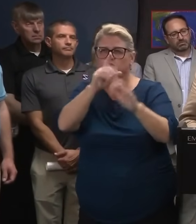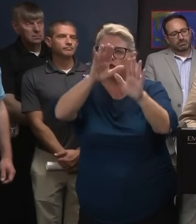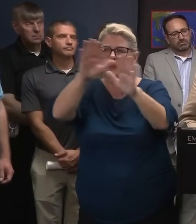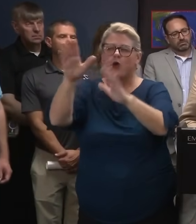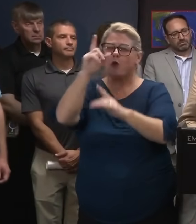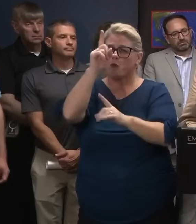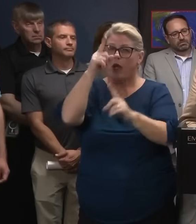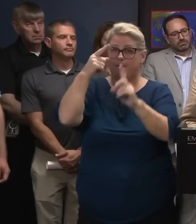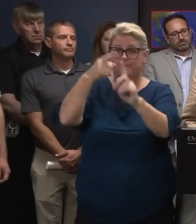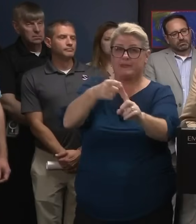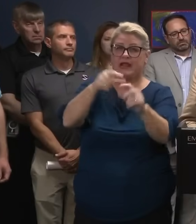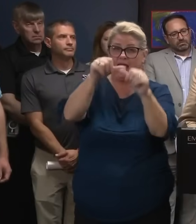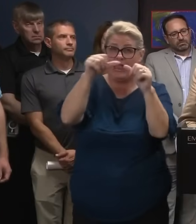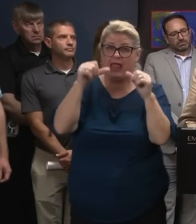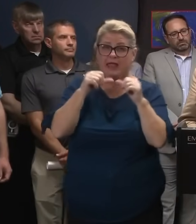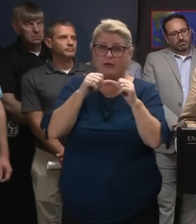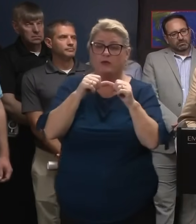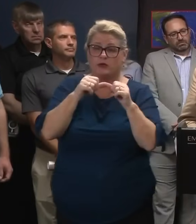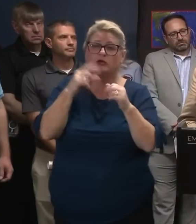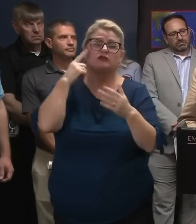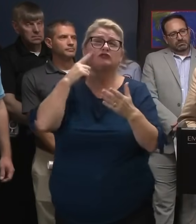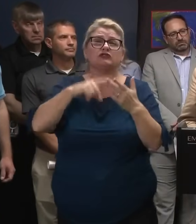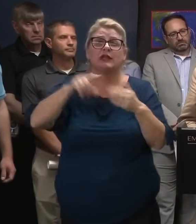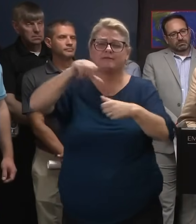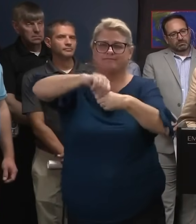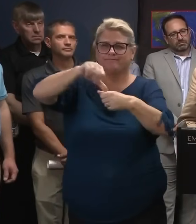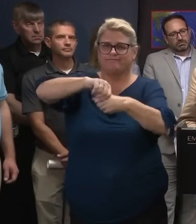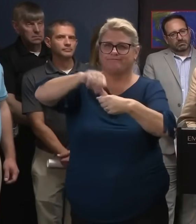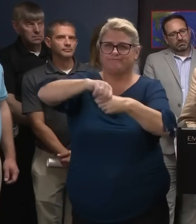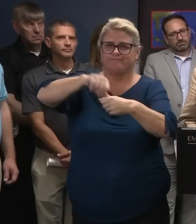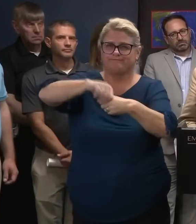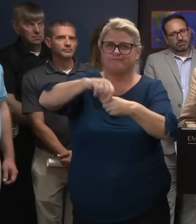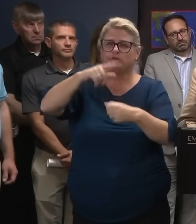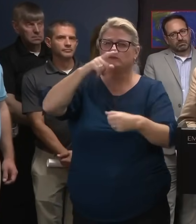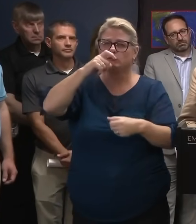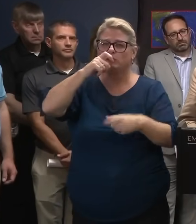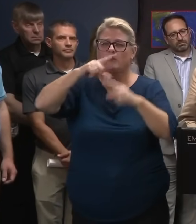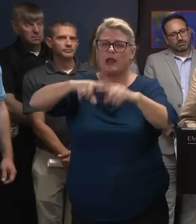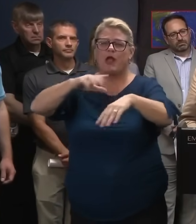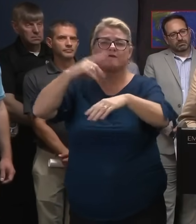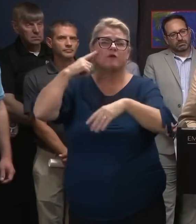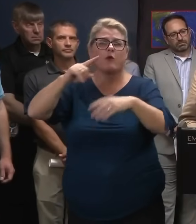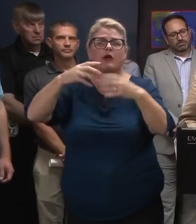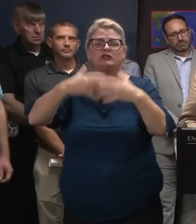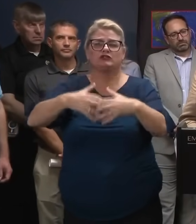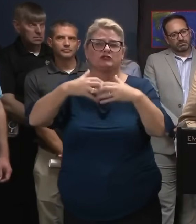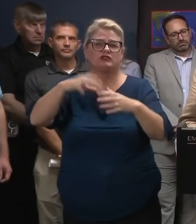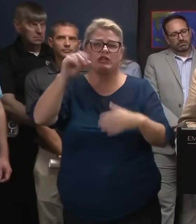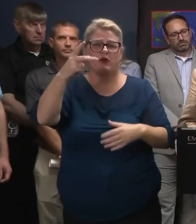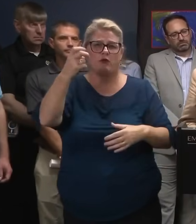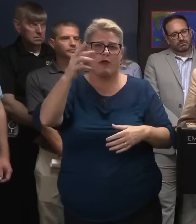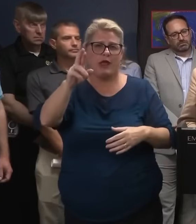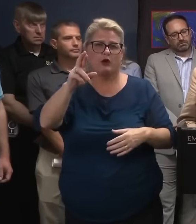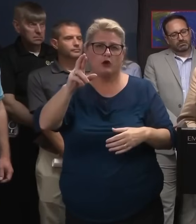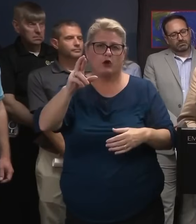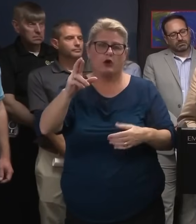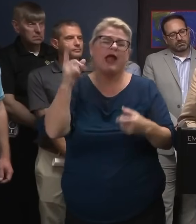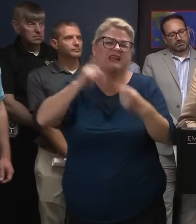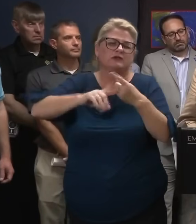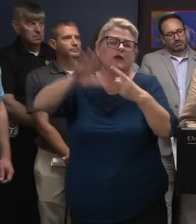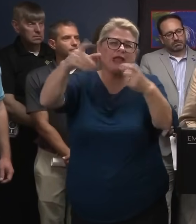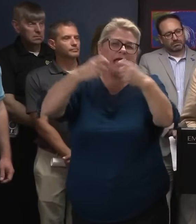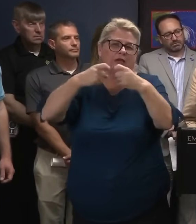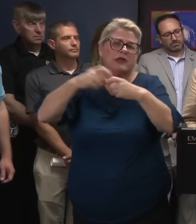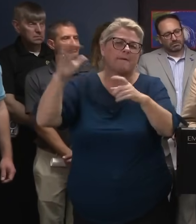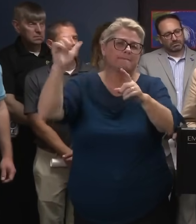in particular area is to check on fuel supply status for those that are relying on generator power until permanent power